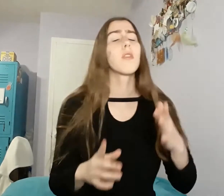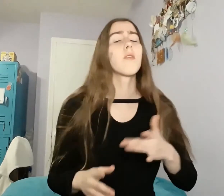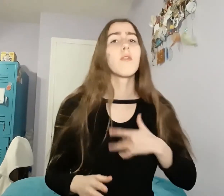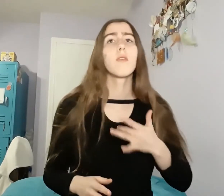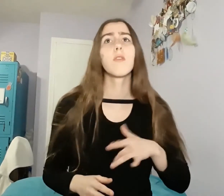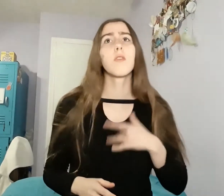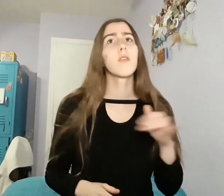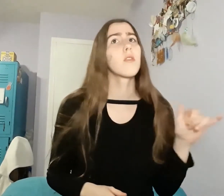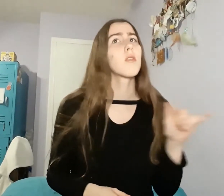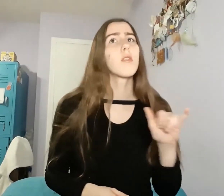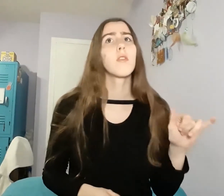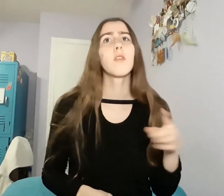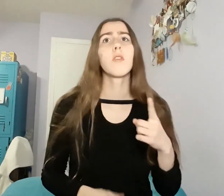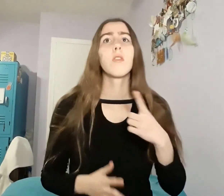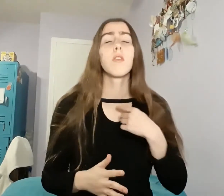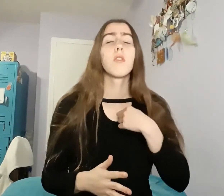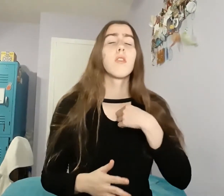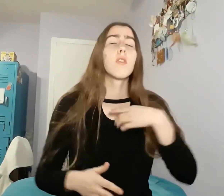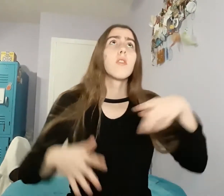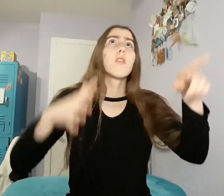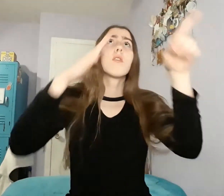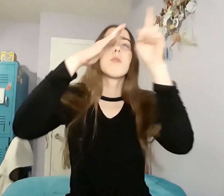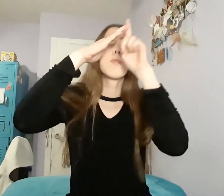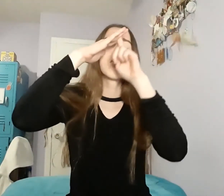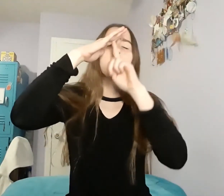and it feels like I'm slipping through your